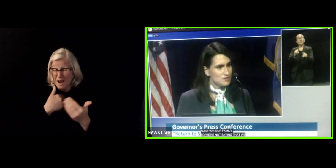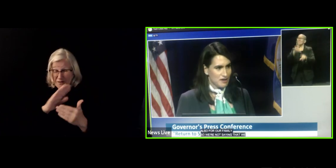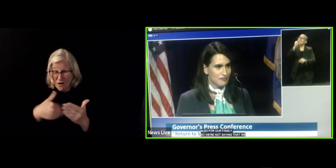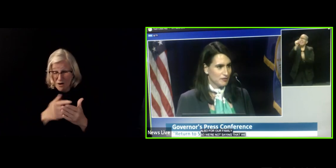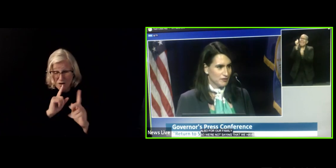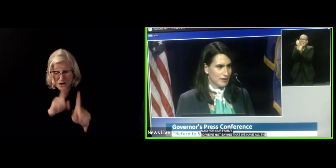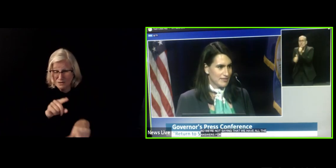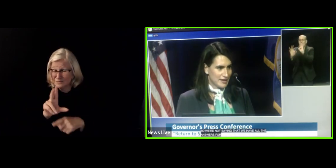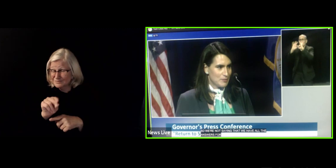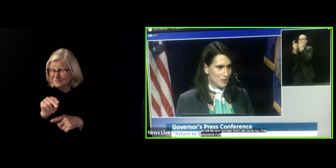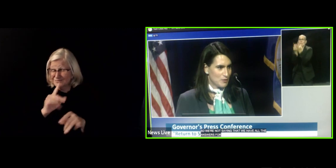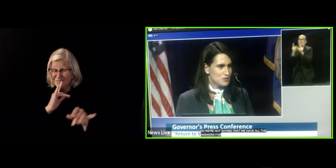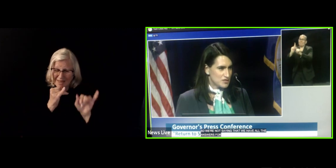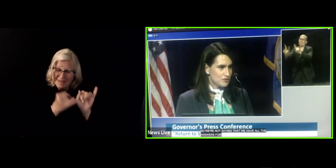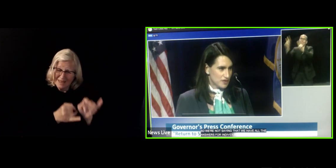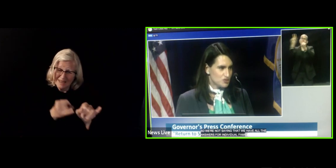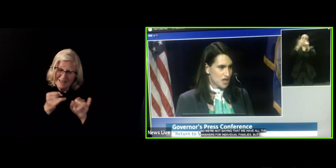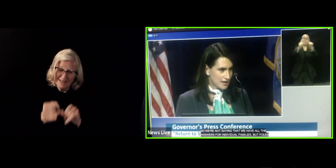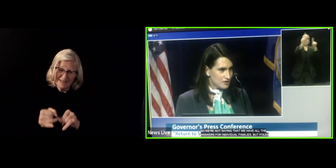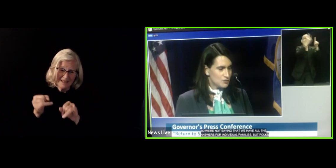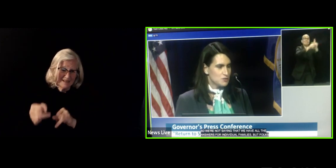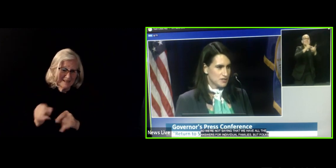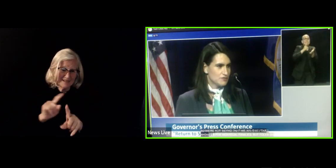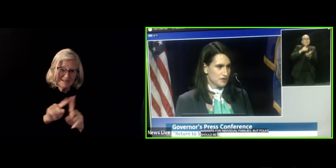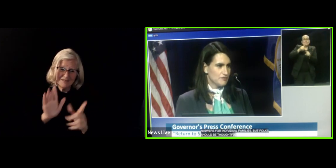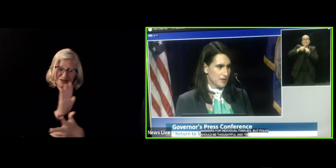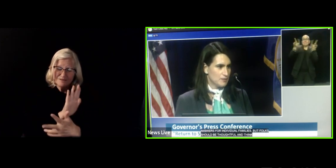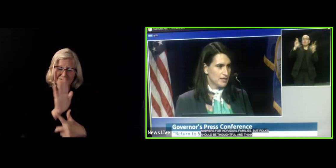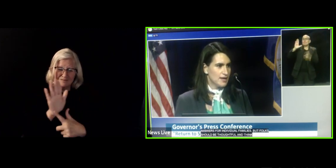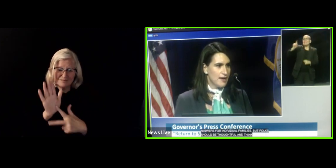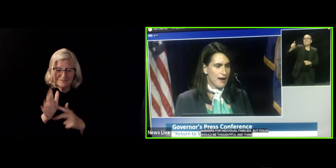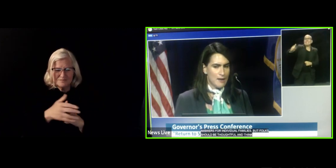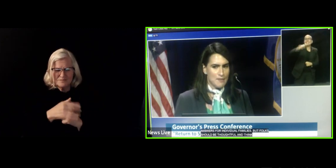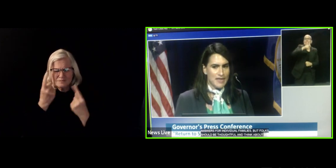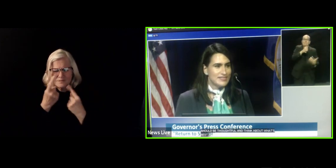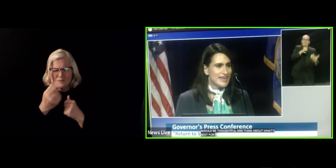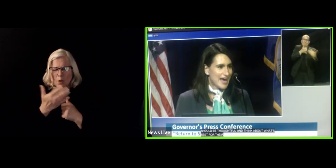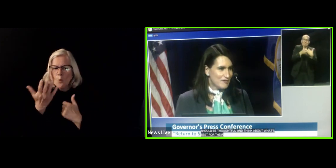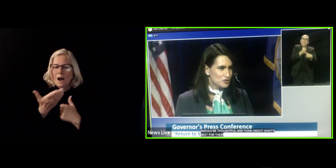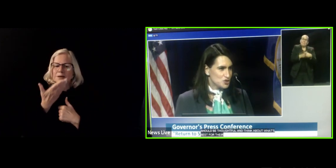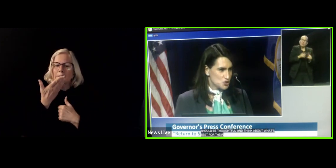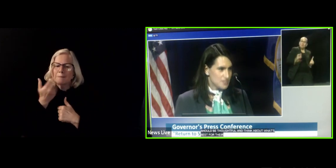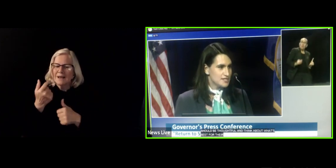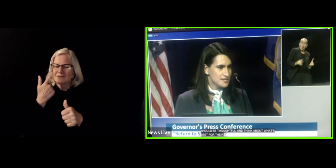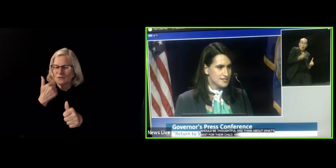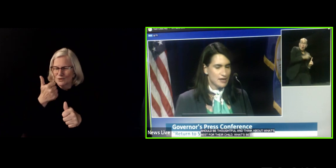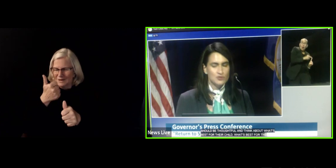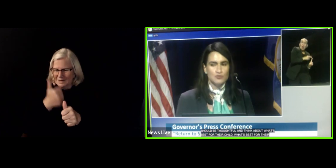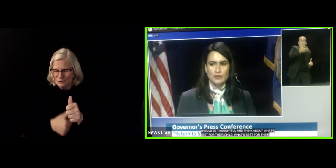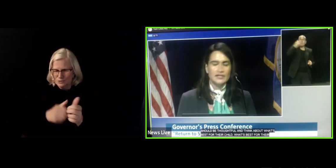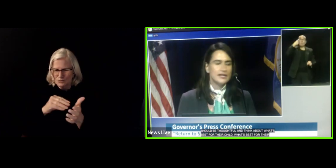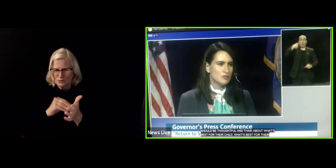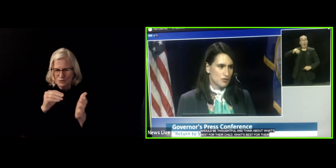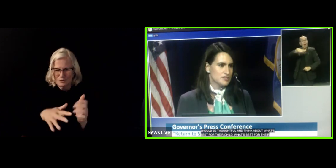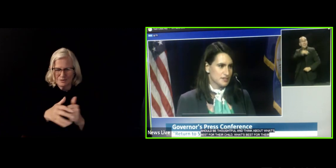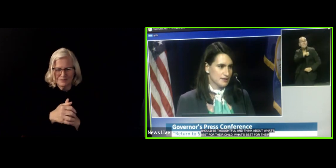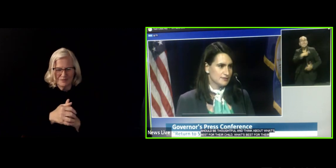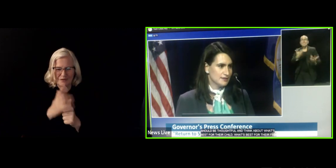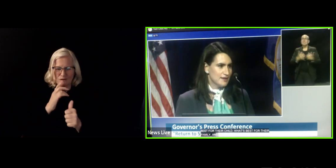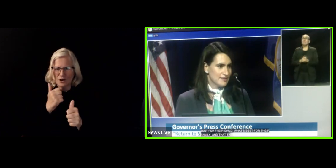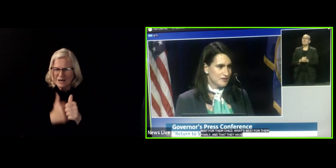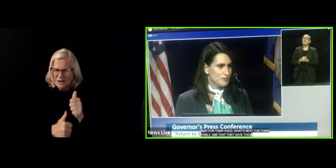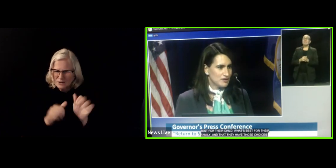should be thoughtful and think about what's best for their child, what's best for their family, and that they have those choices. That was really important to